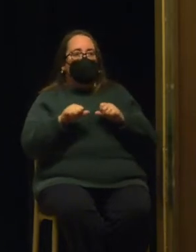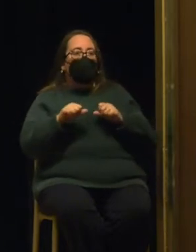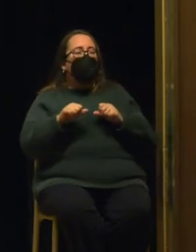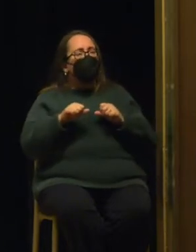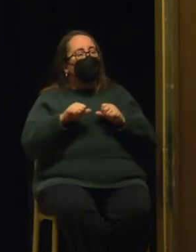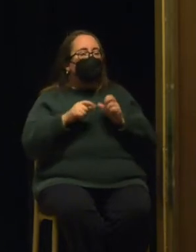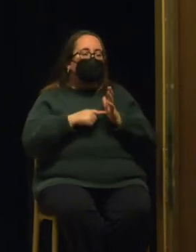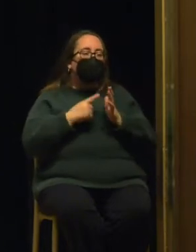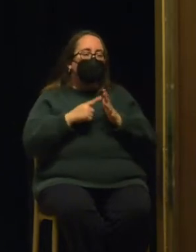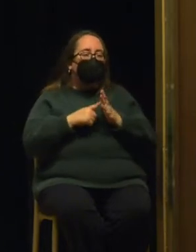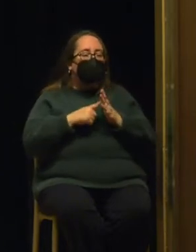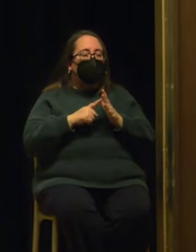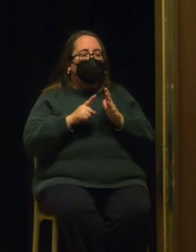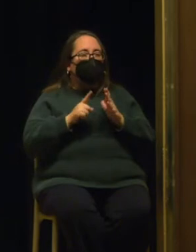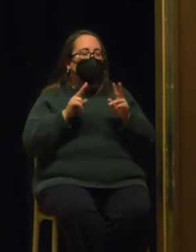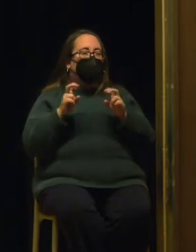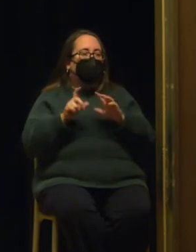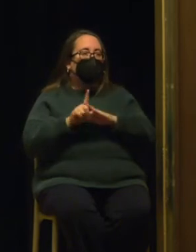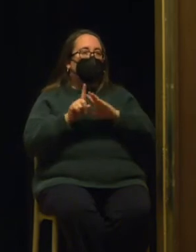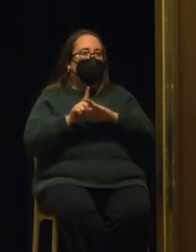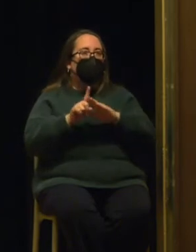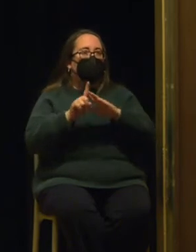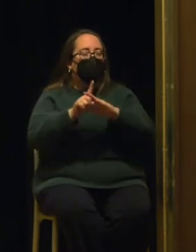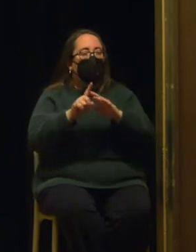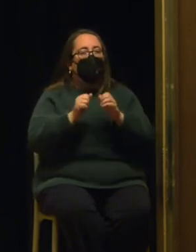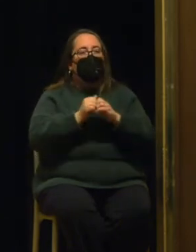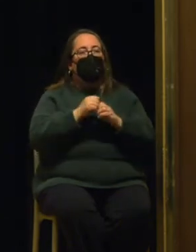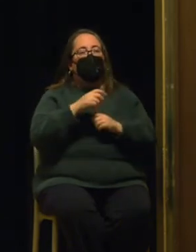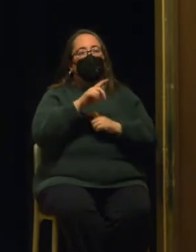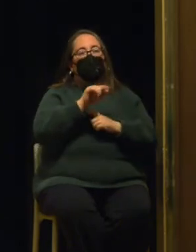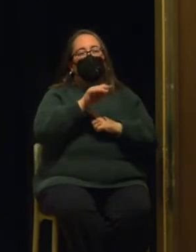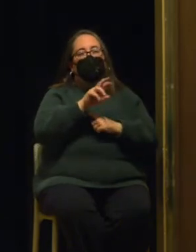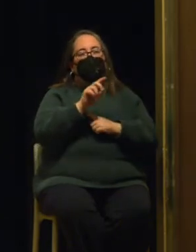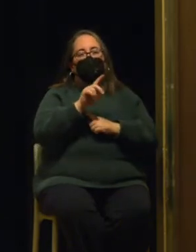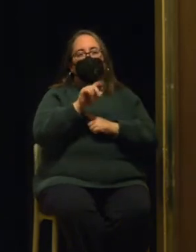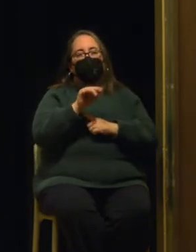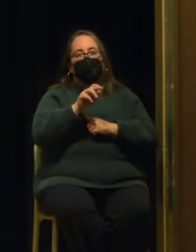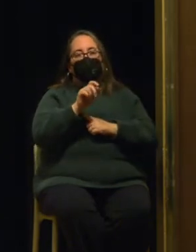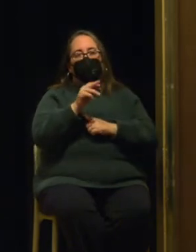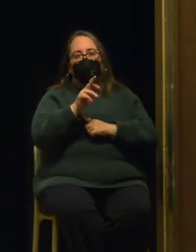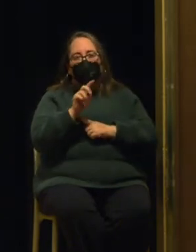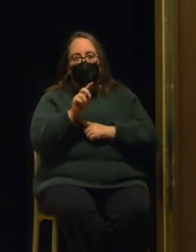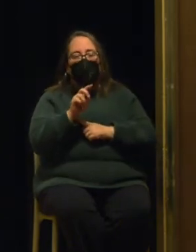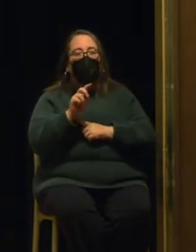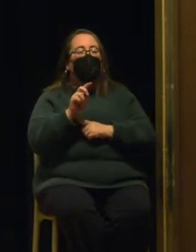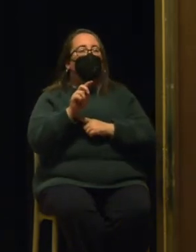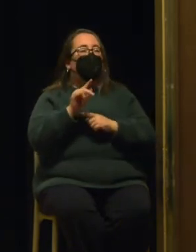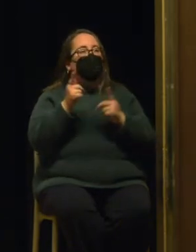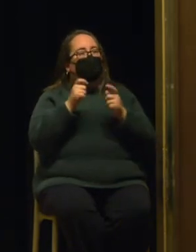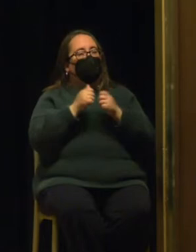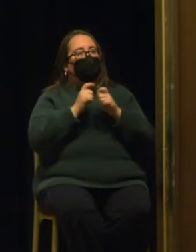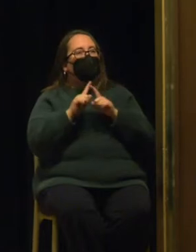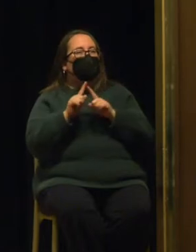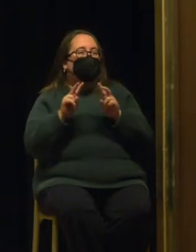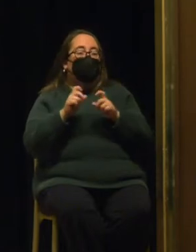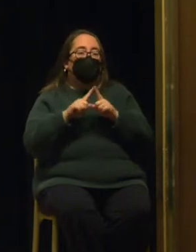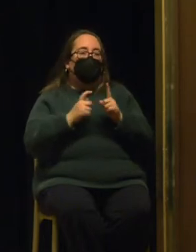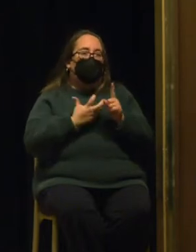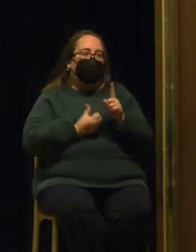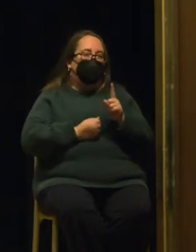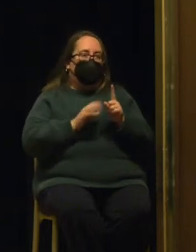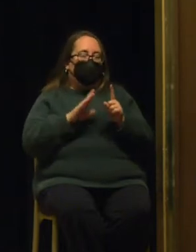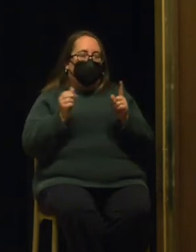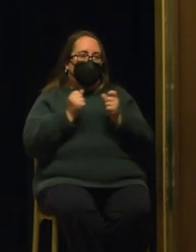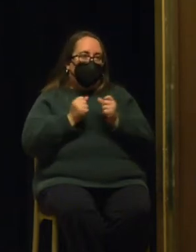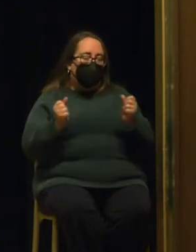up and, you know, Planned Parenthood and or dealing with these issues, but I just have never talked about it